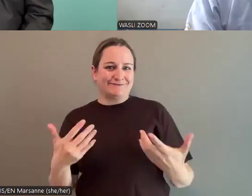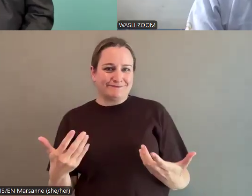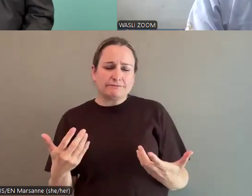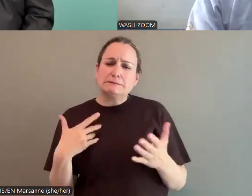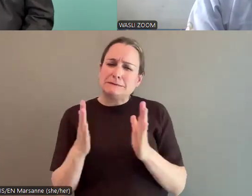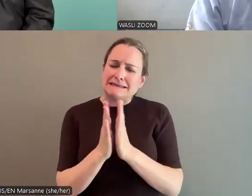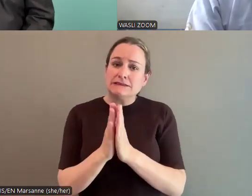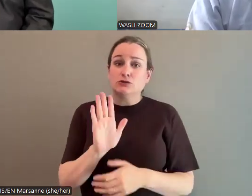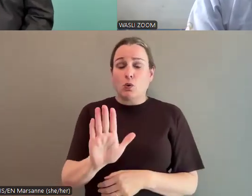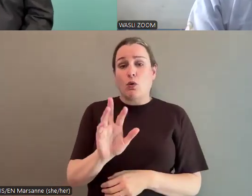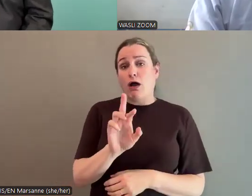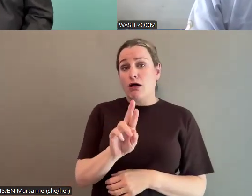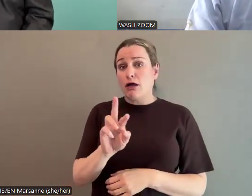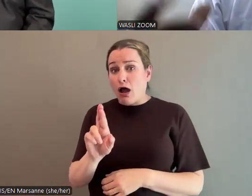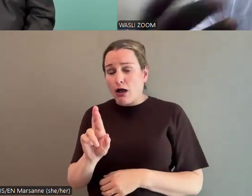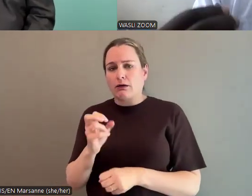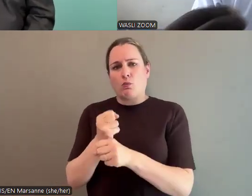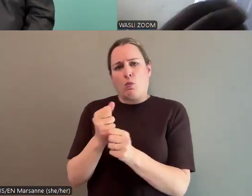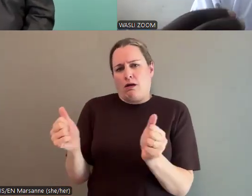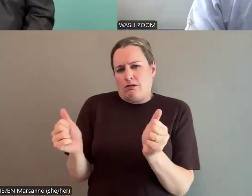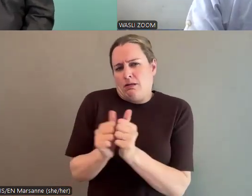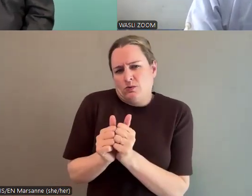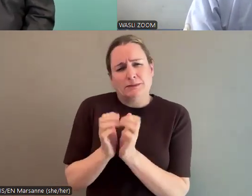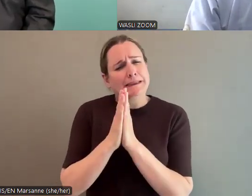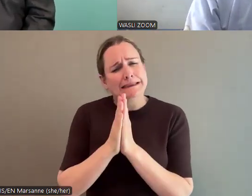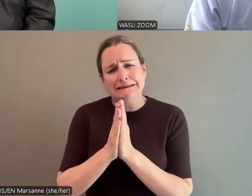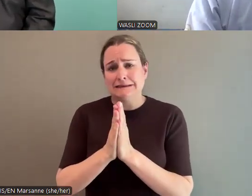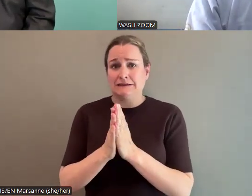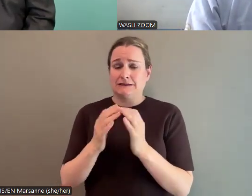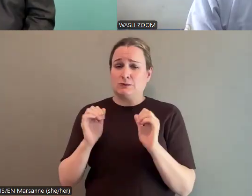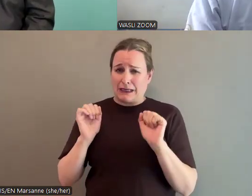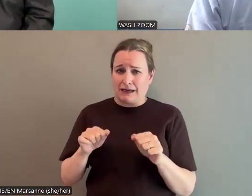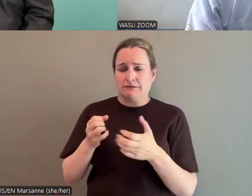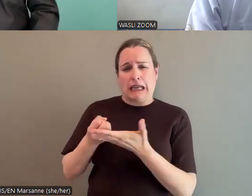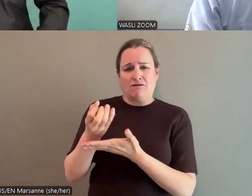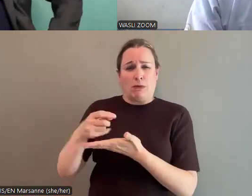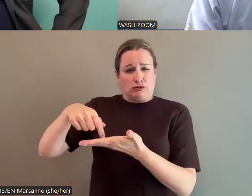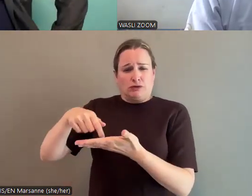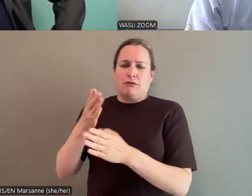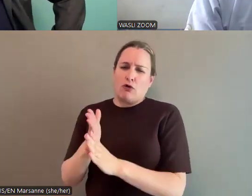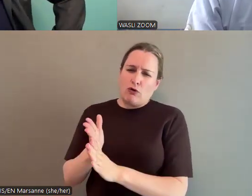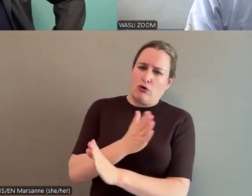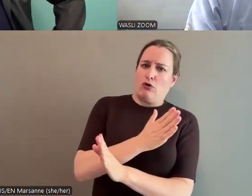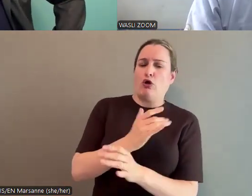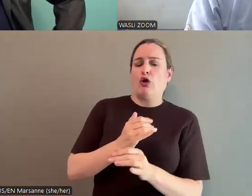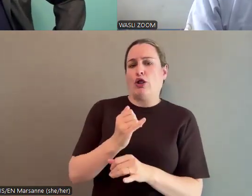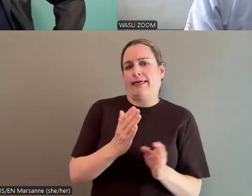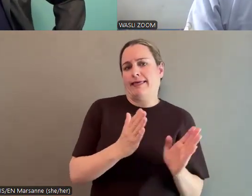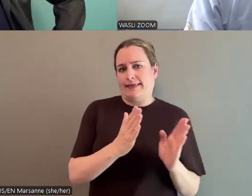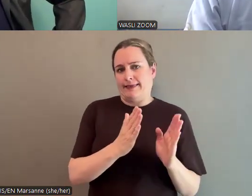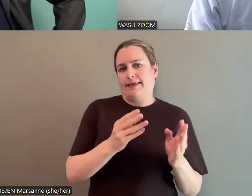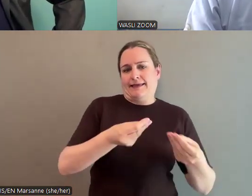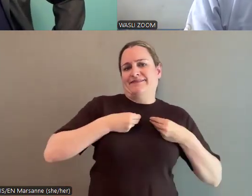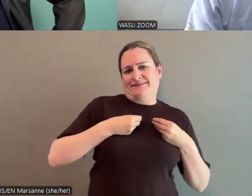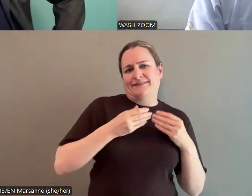work together with your regional representative for us to be able to get information on a very, very good time. We are not getting information on good time.